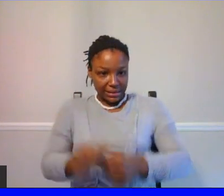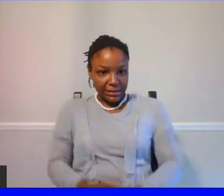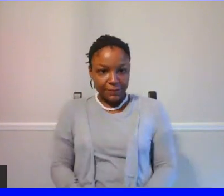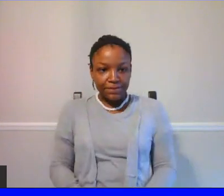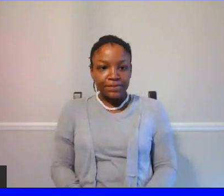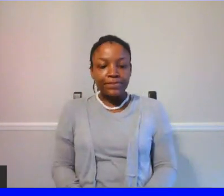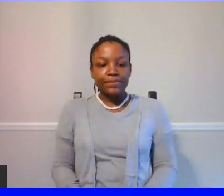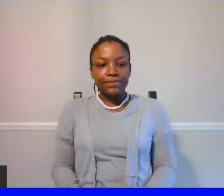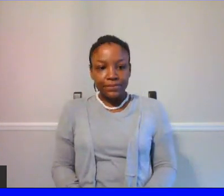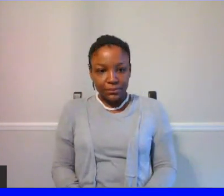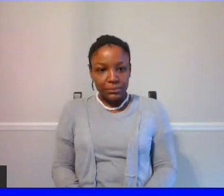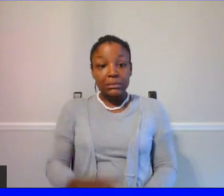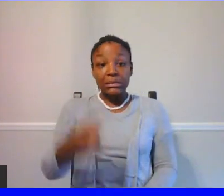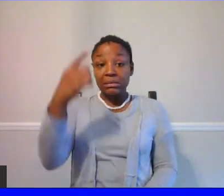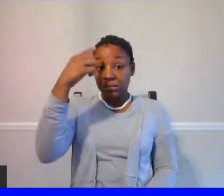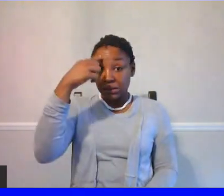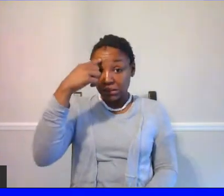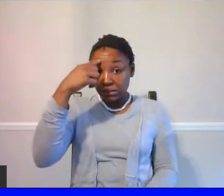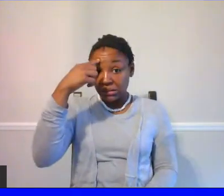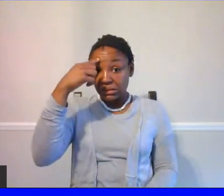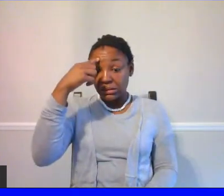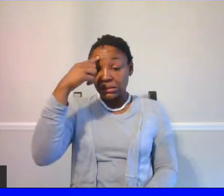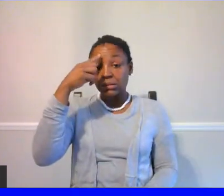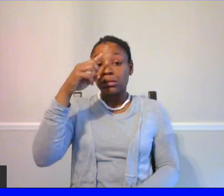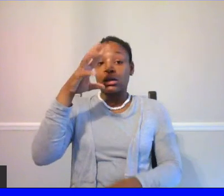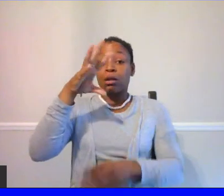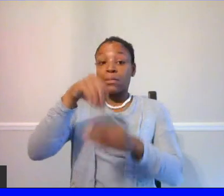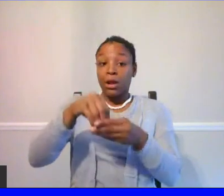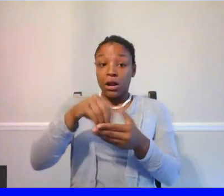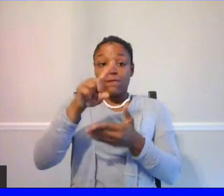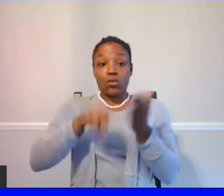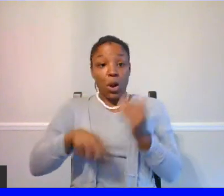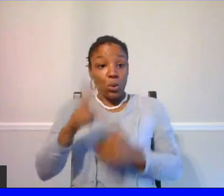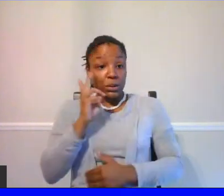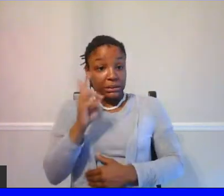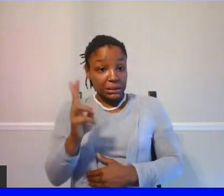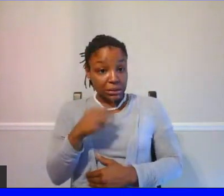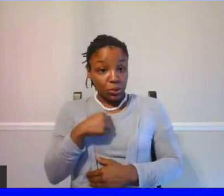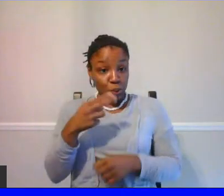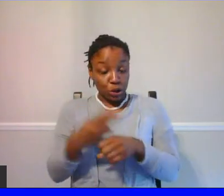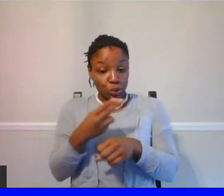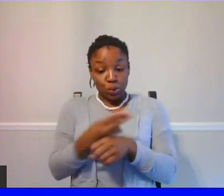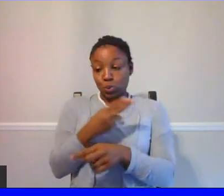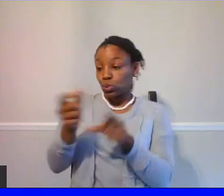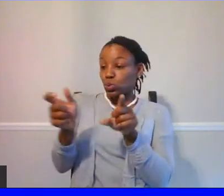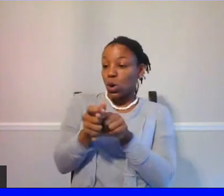I think part of what we're seeing, we keep using this word awakening,